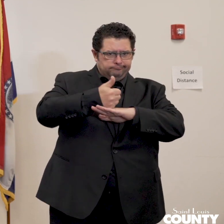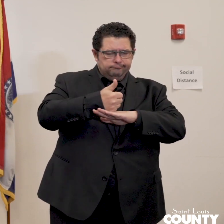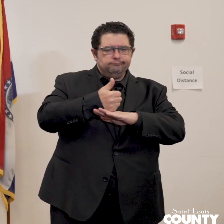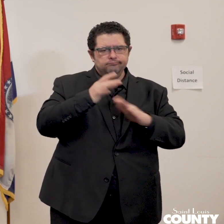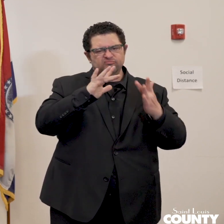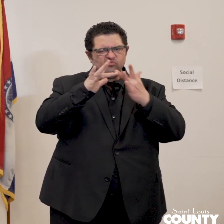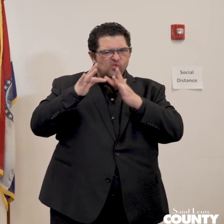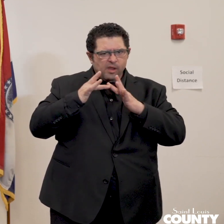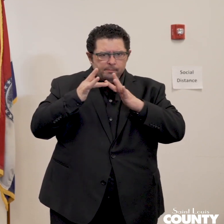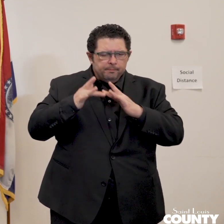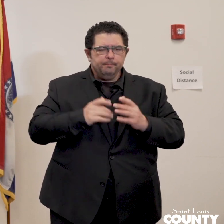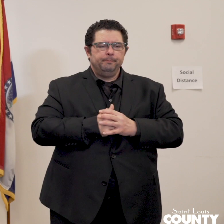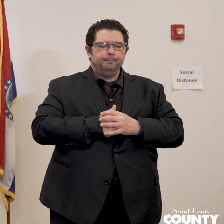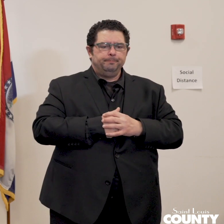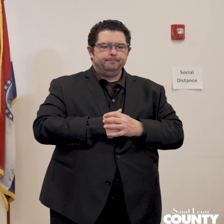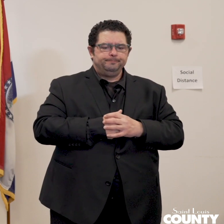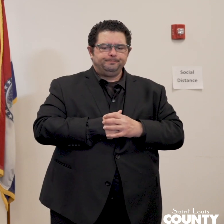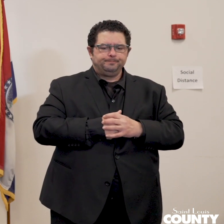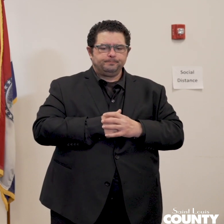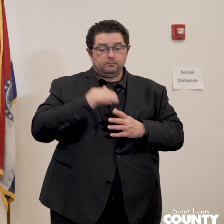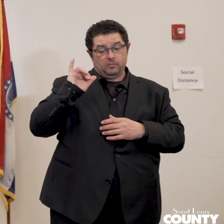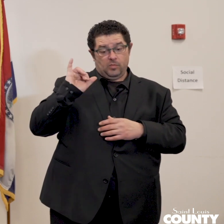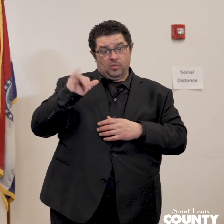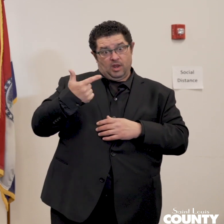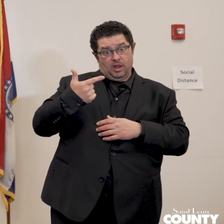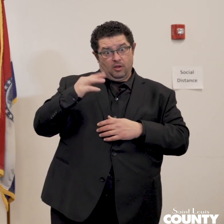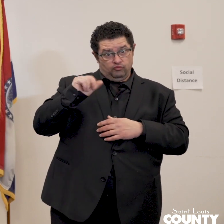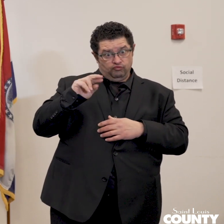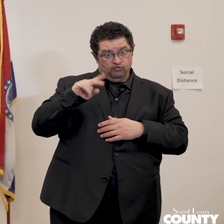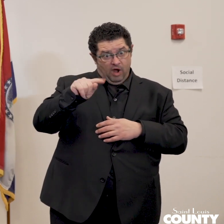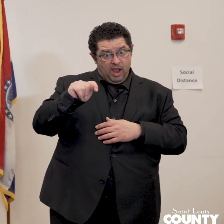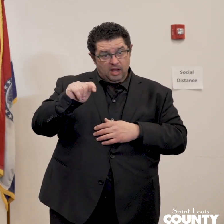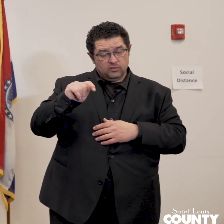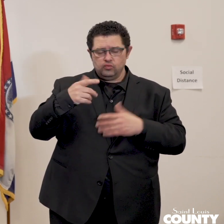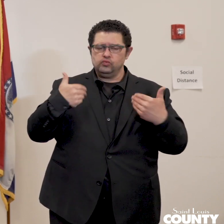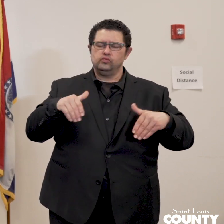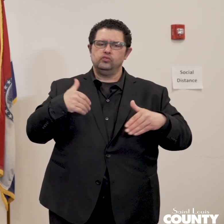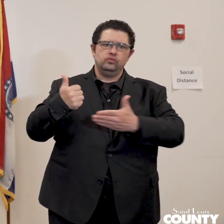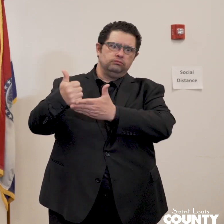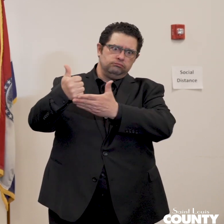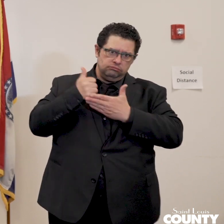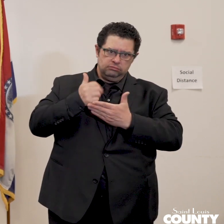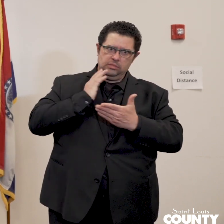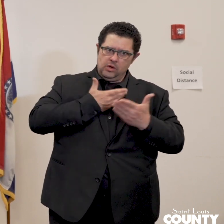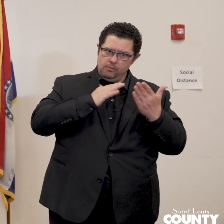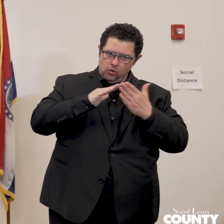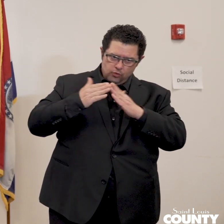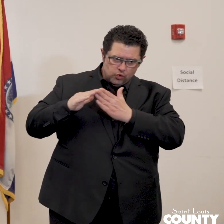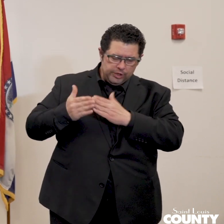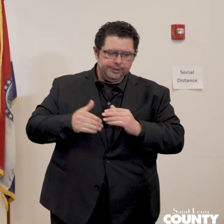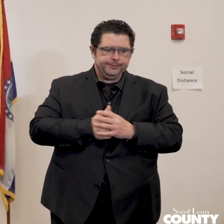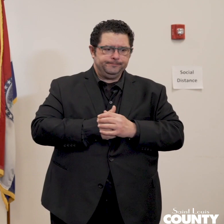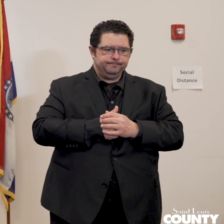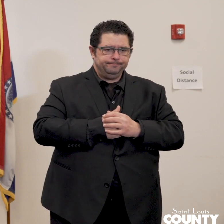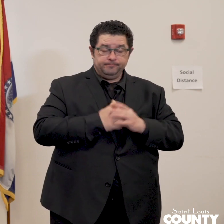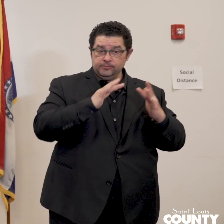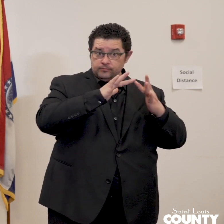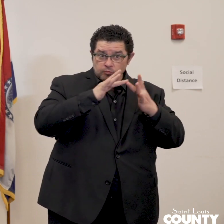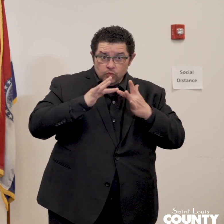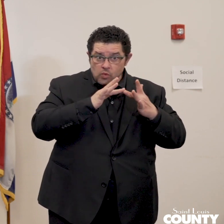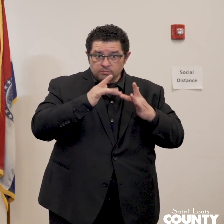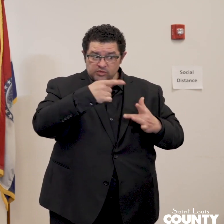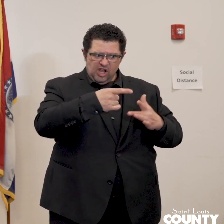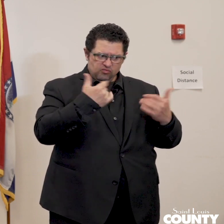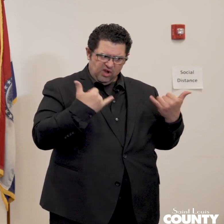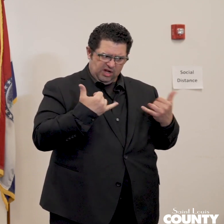discussed, and that this grant will serve as a lifeline to our communities. Work on this portal is underway, and we should be able